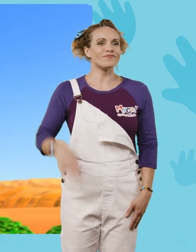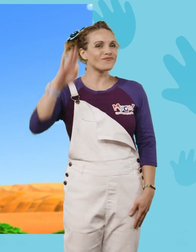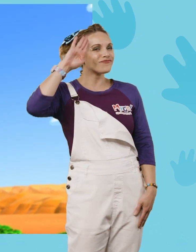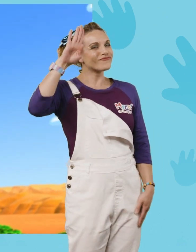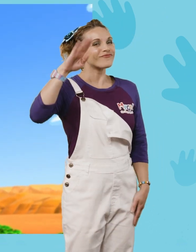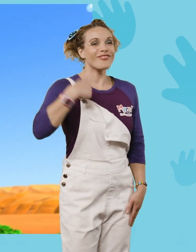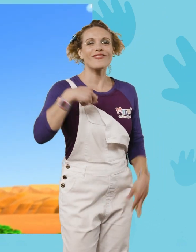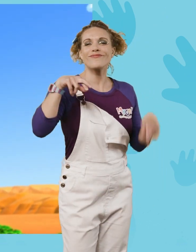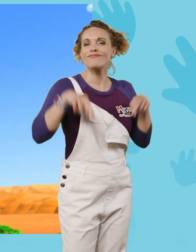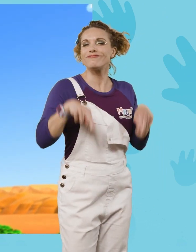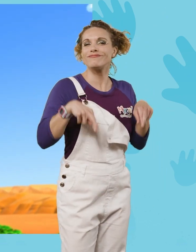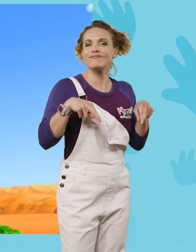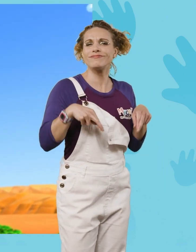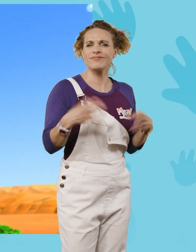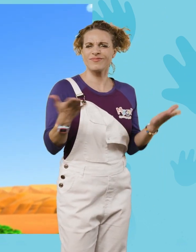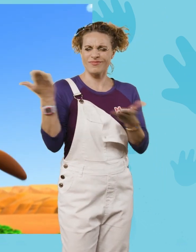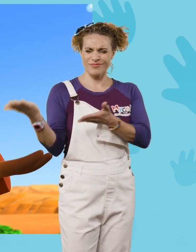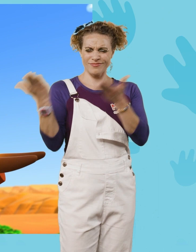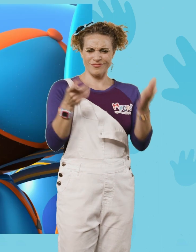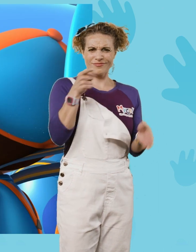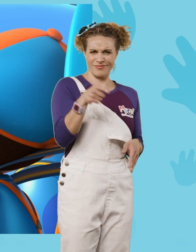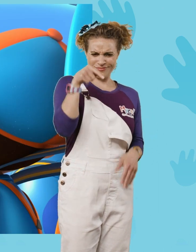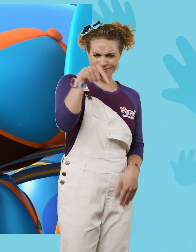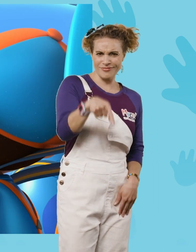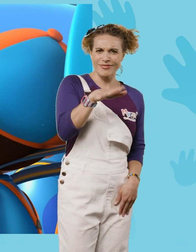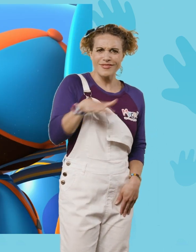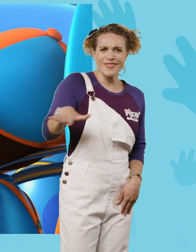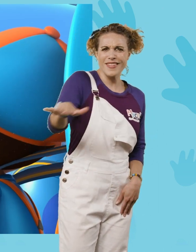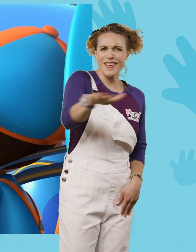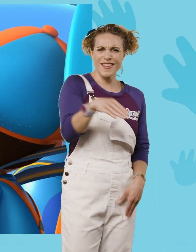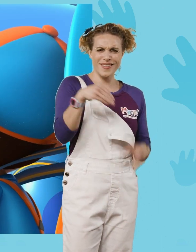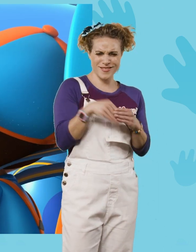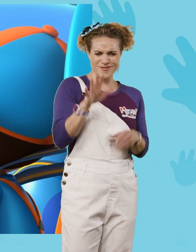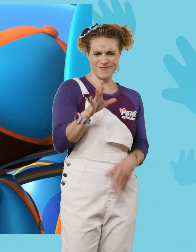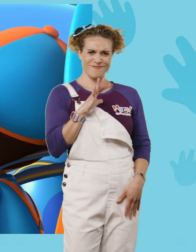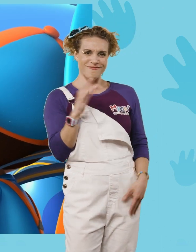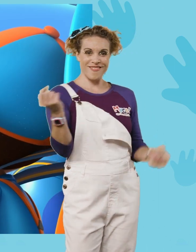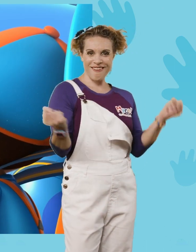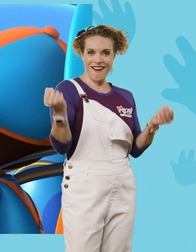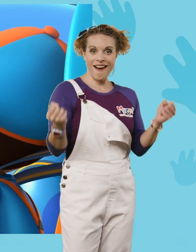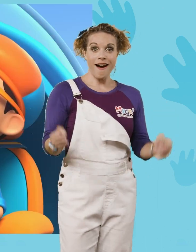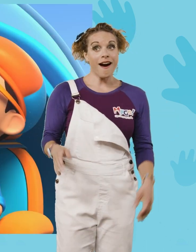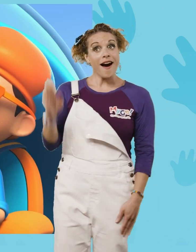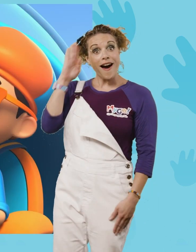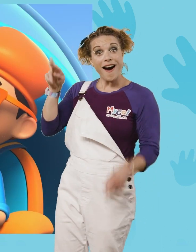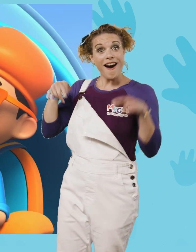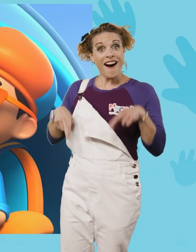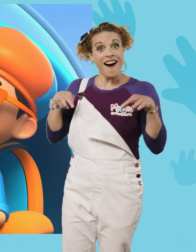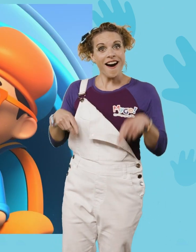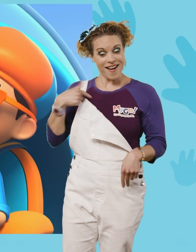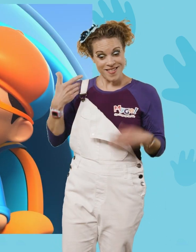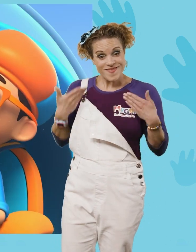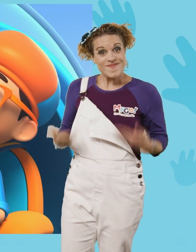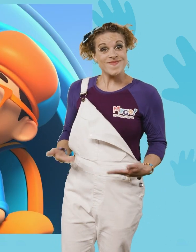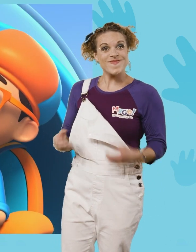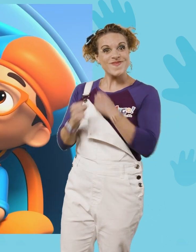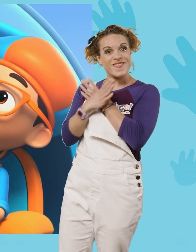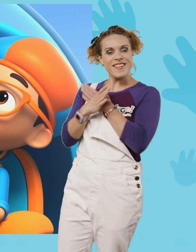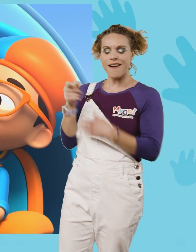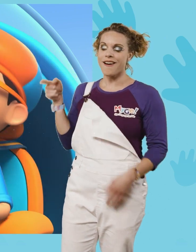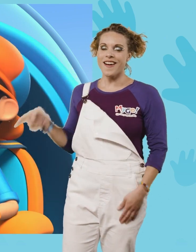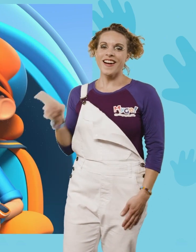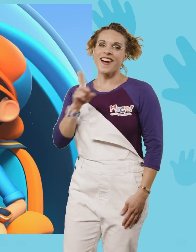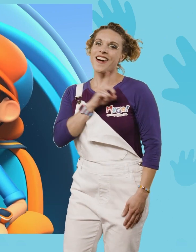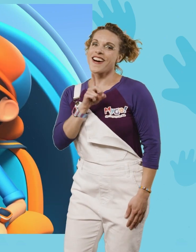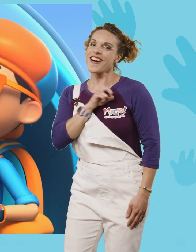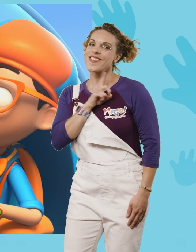Hi there. I'm Rooney. What brings you to these parts in your cool-looking car? Hi, Rooney. It's me,